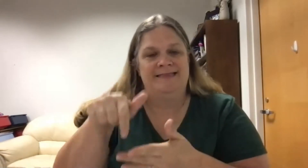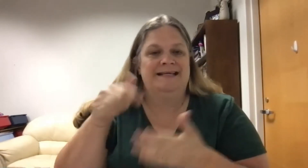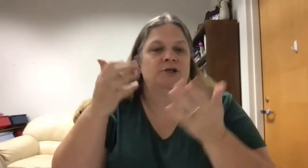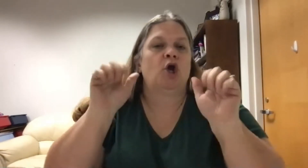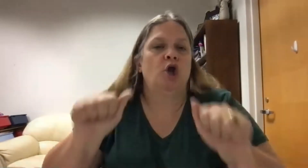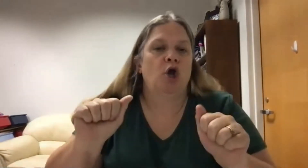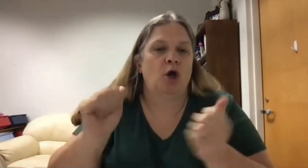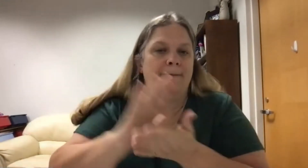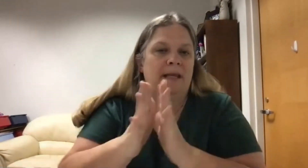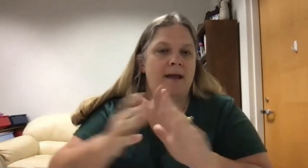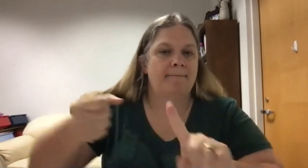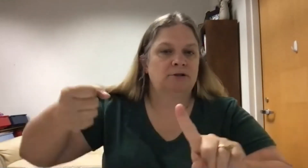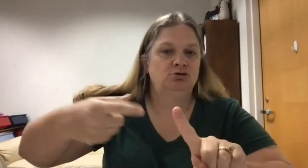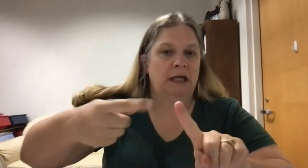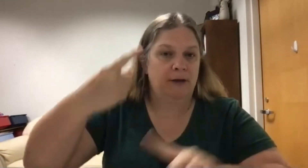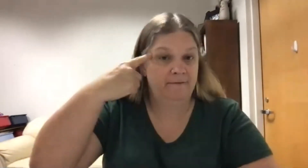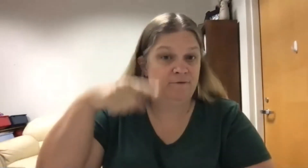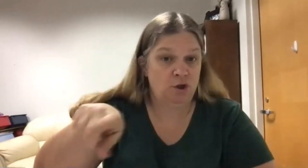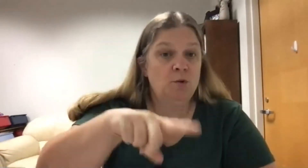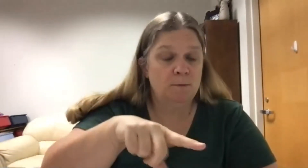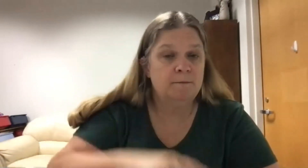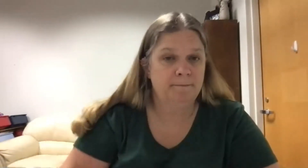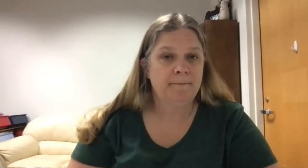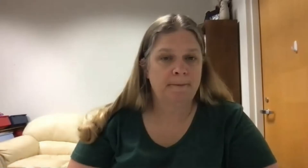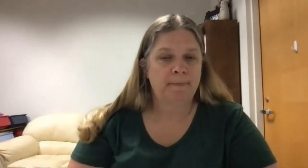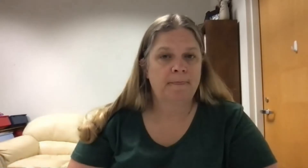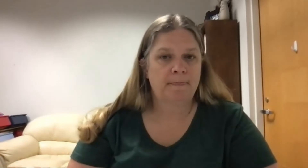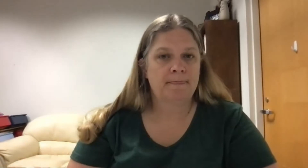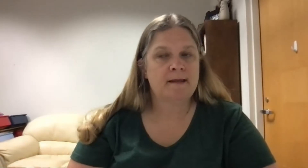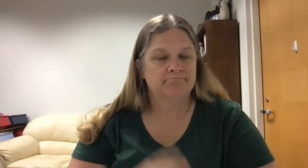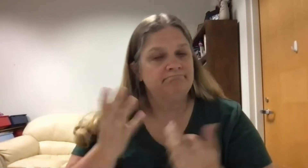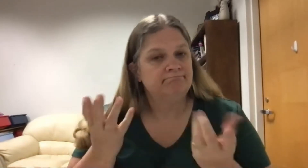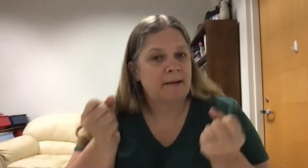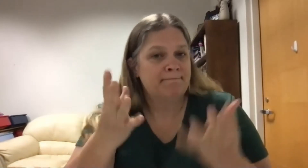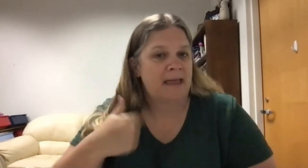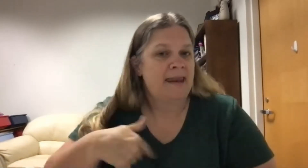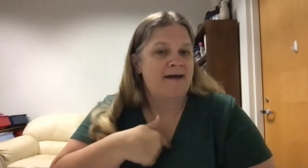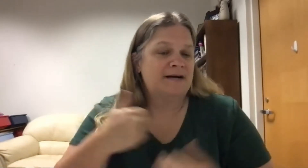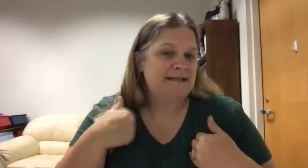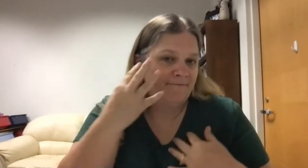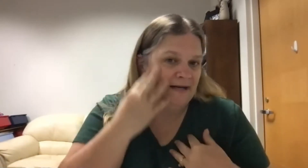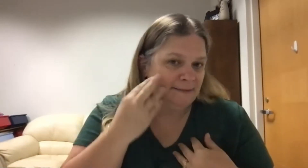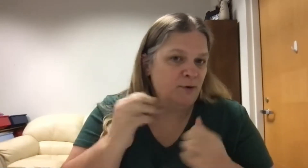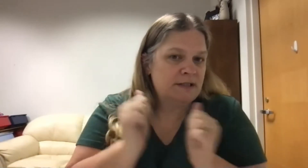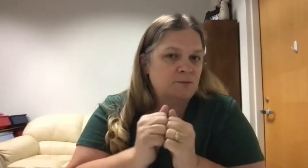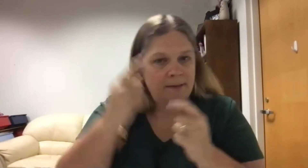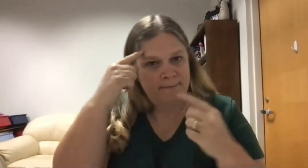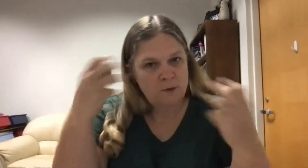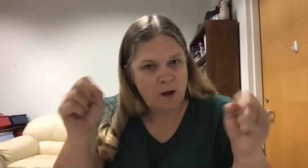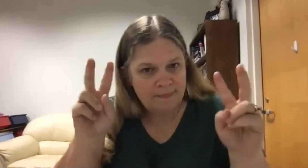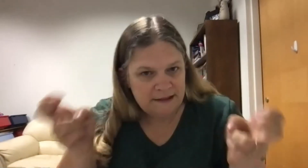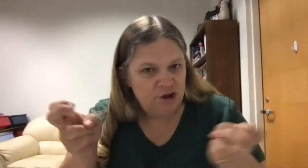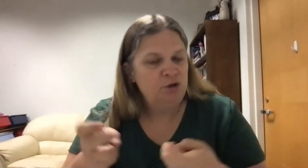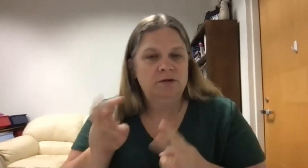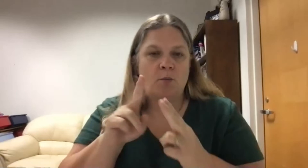Just, I want to caution you guys, this could become a trigger for you all. Many of us